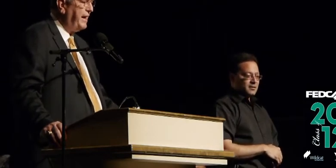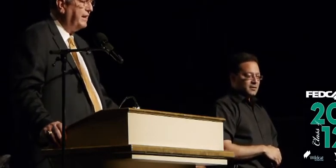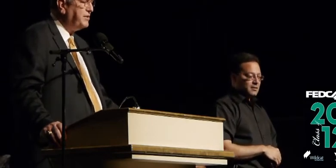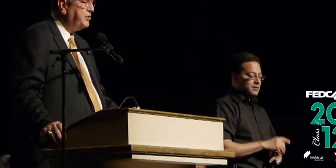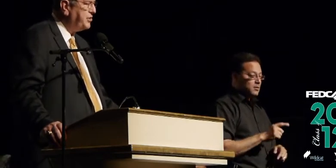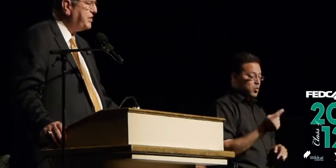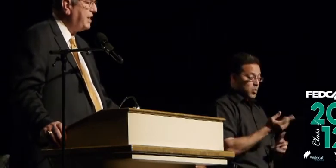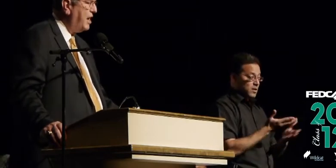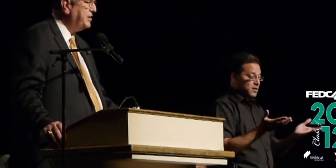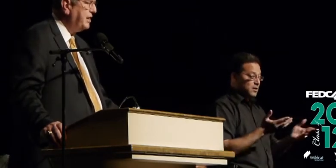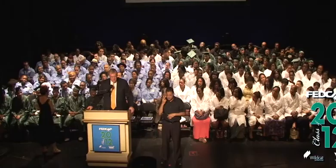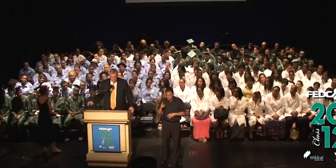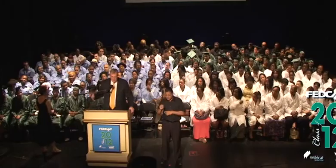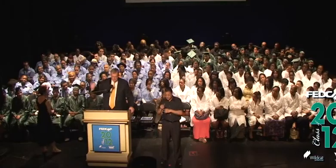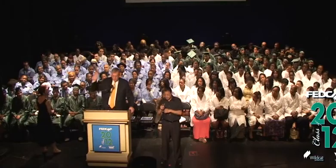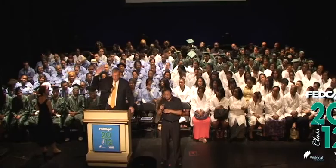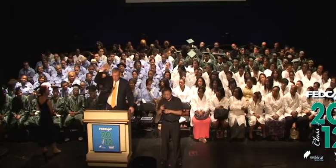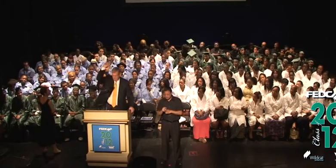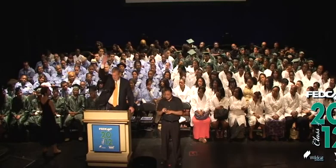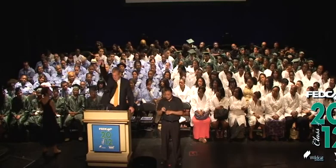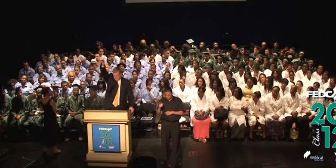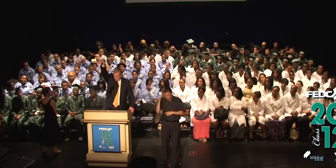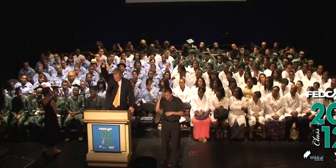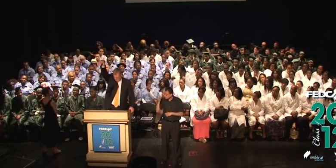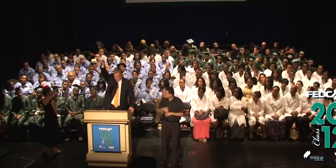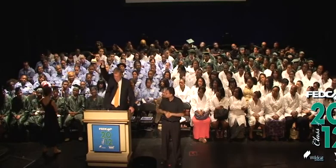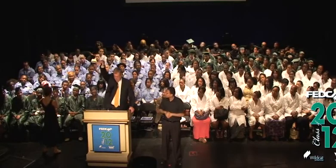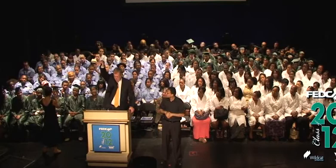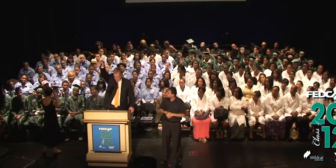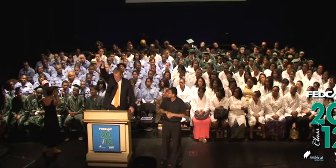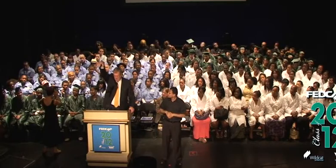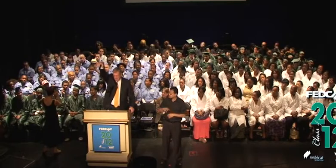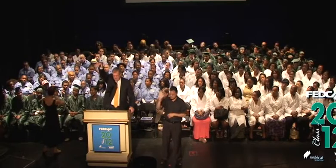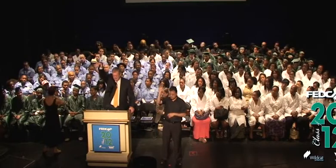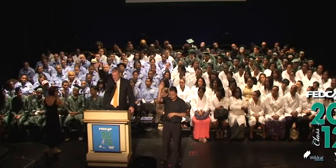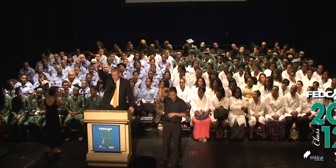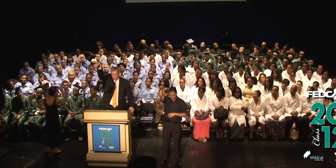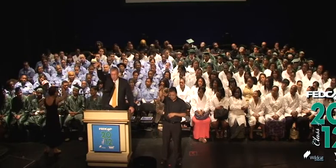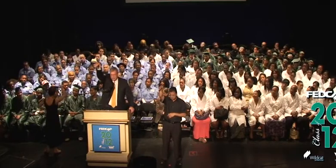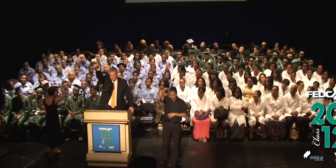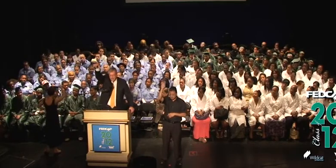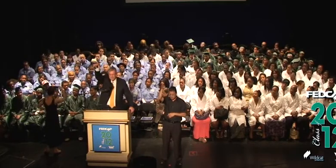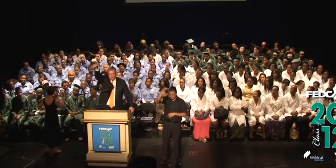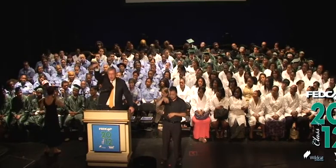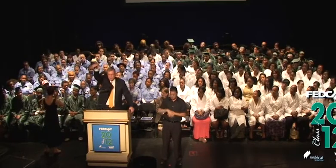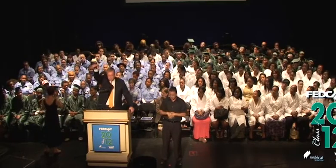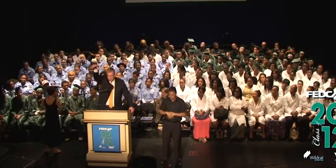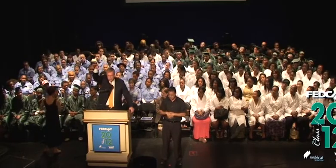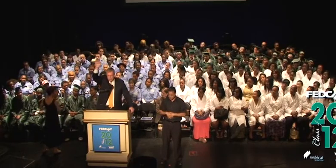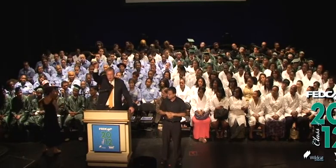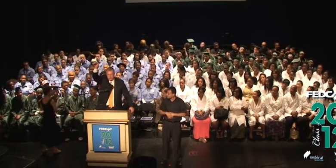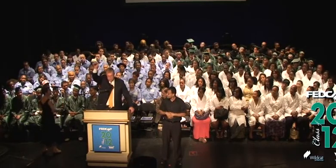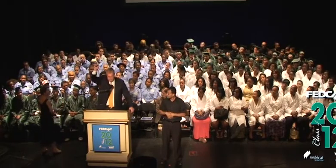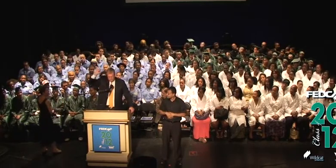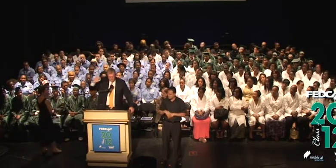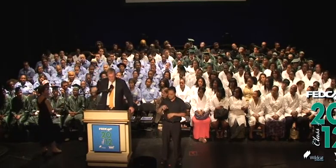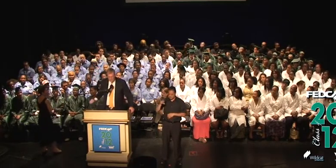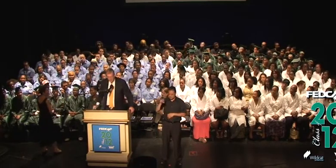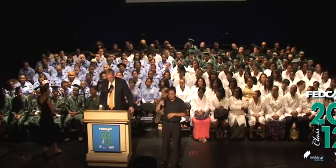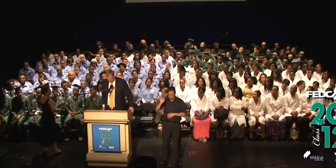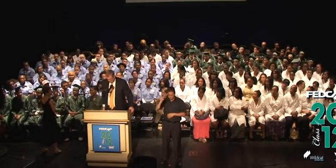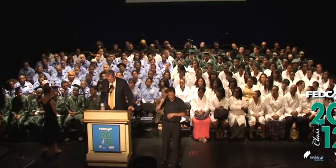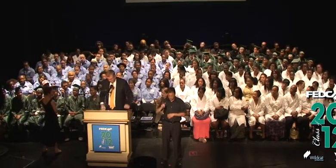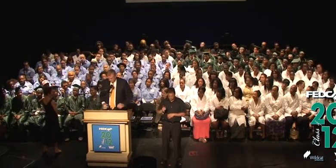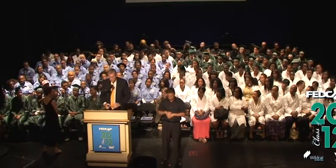one of the things that you see on TV now does everybody know what this is okay what is that's follow through follow through